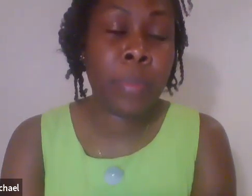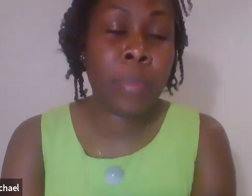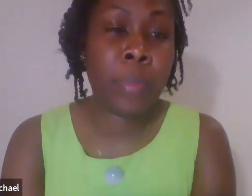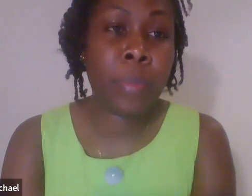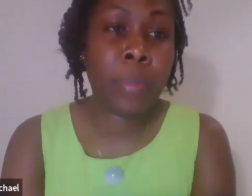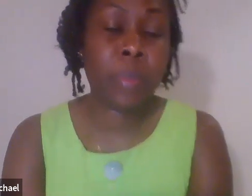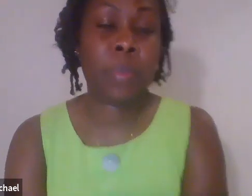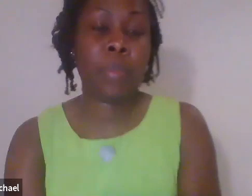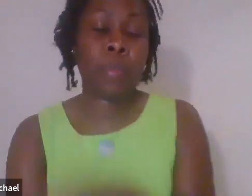Joseph.